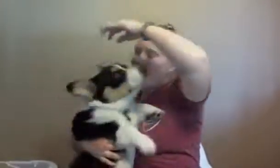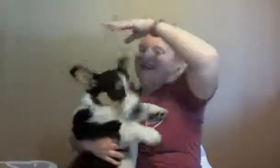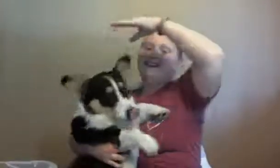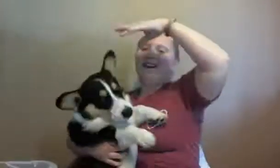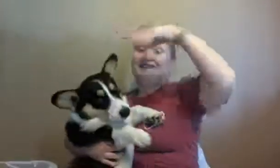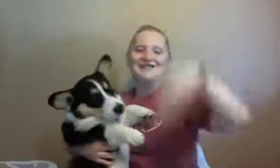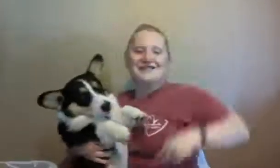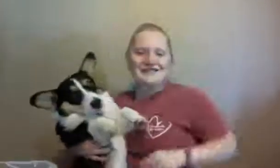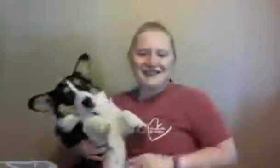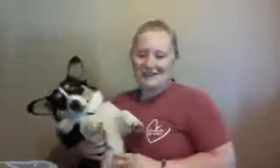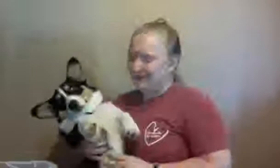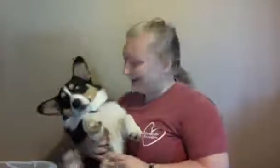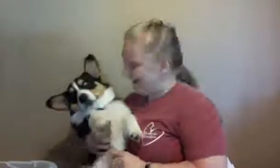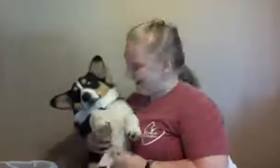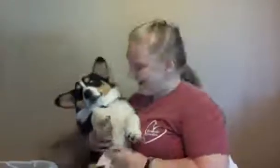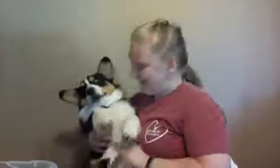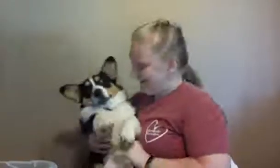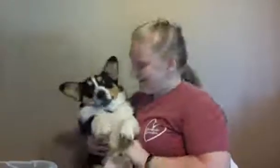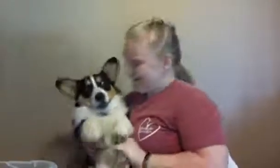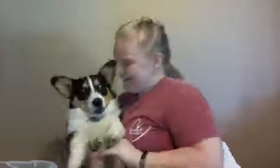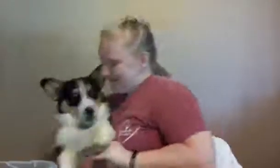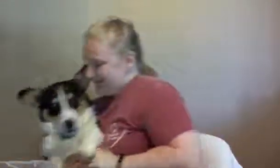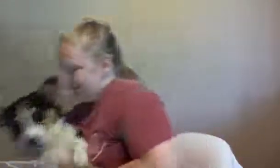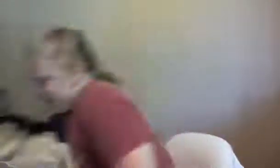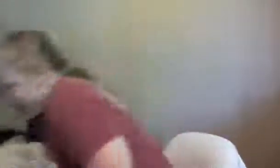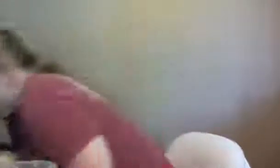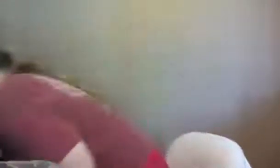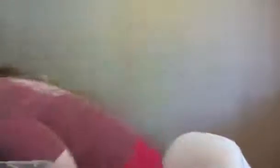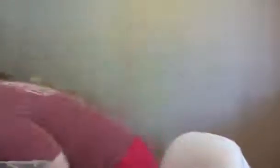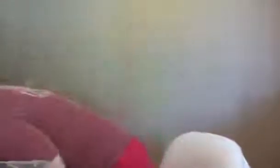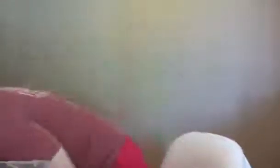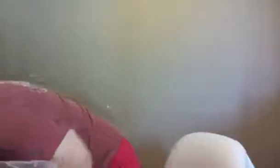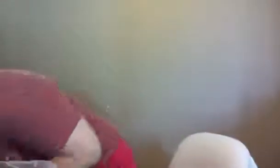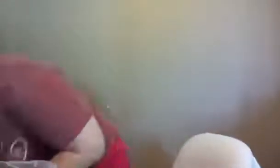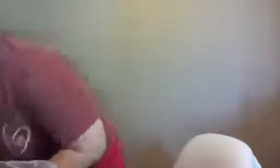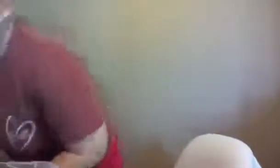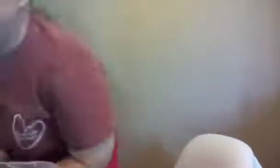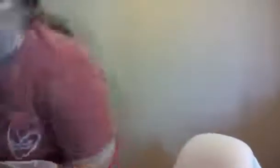A dog who's chewing on me. Okay, I'll let you go now.